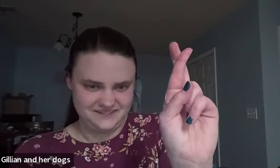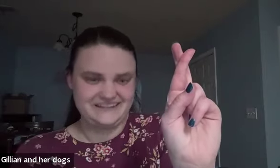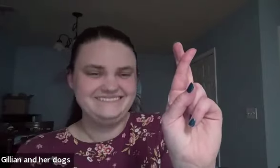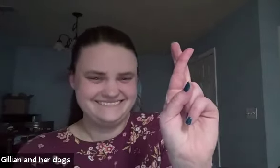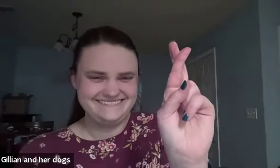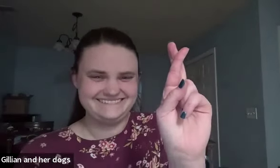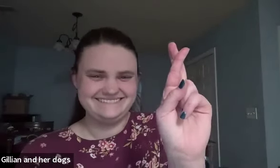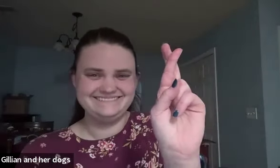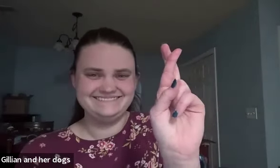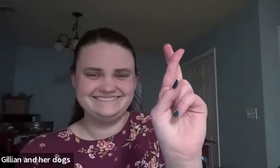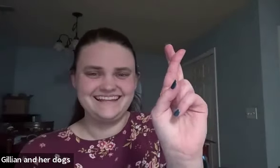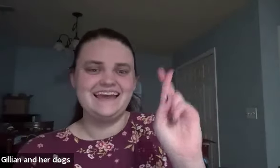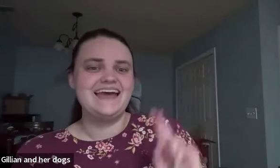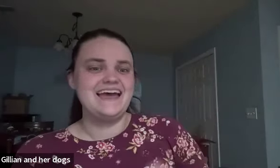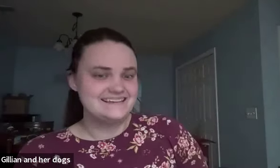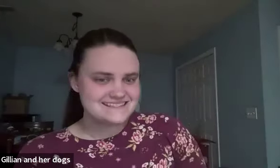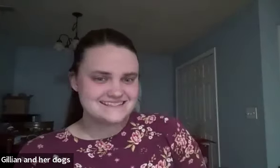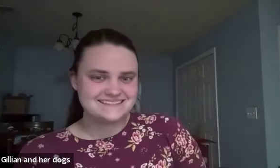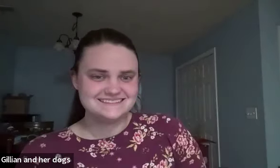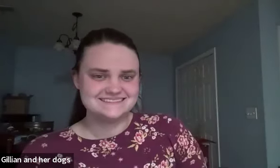you go. S.